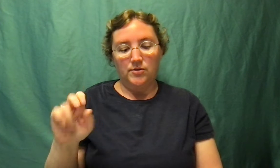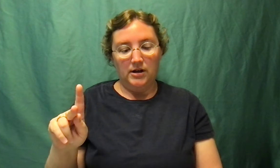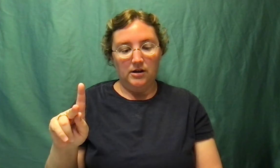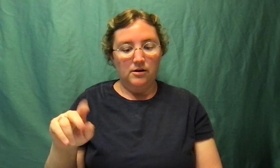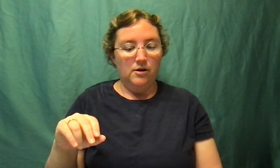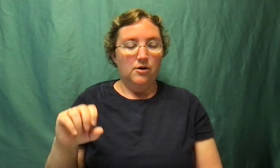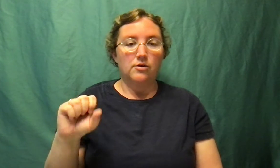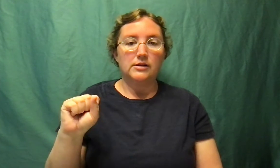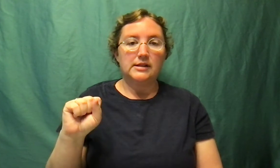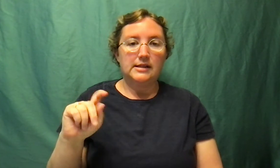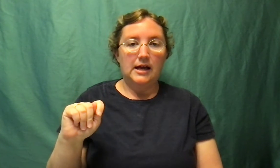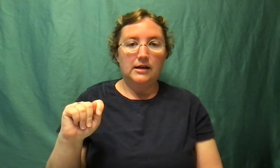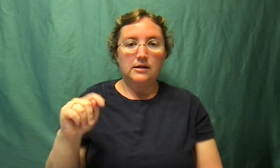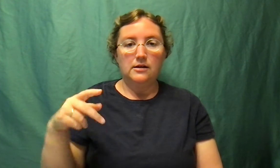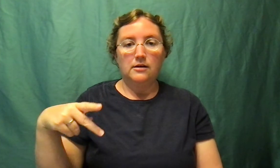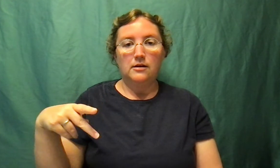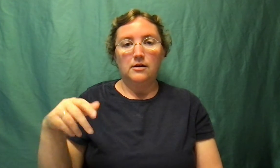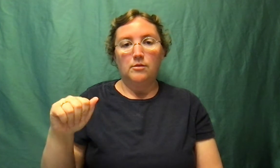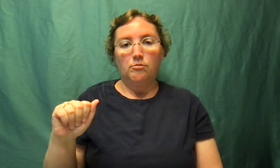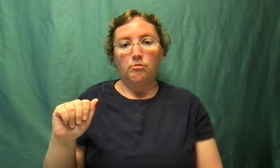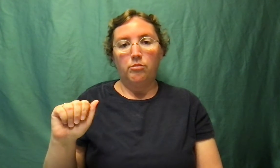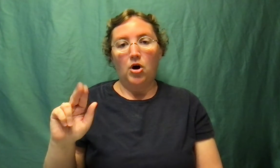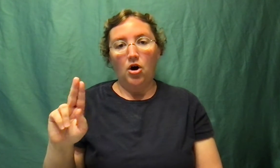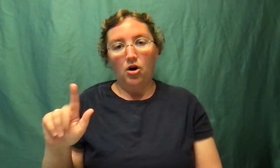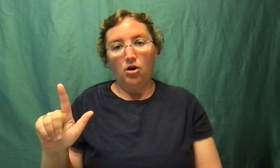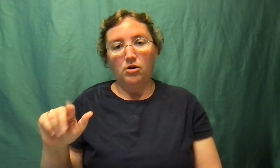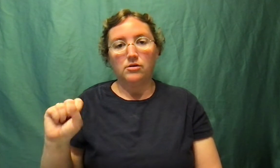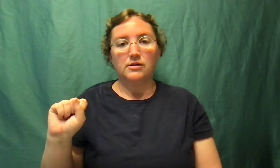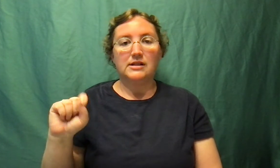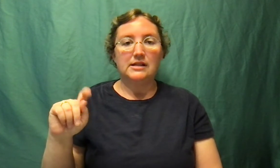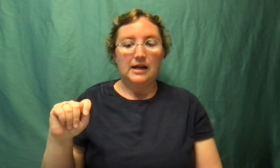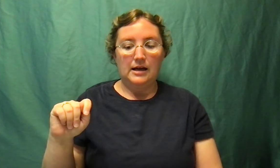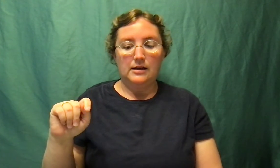Patrick, or Saint Paul, or Saint